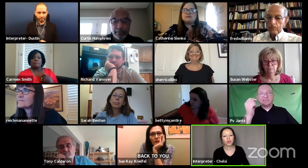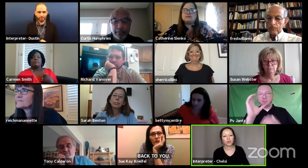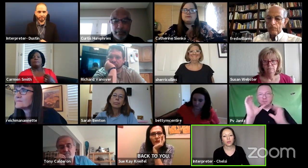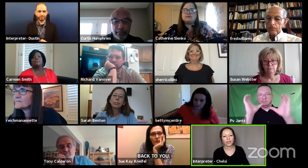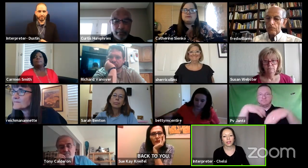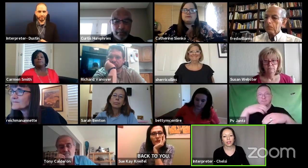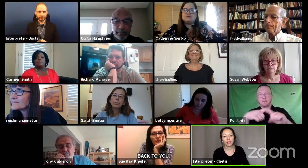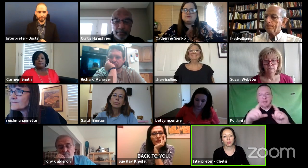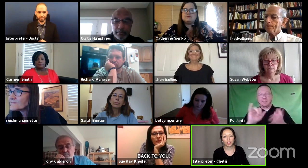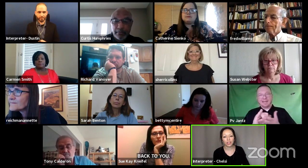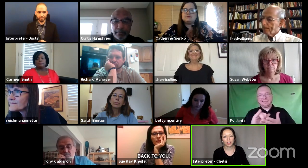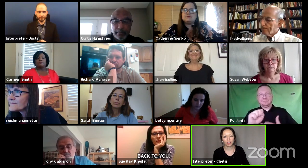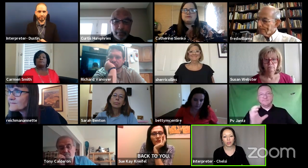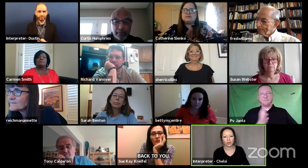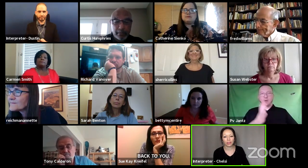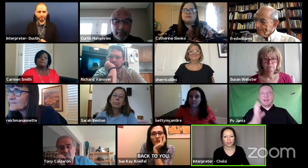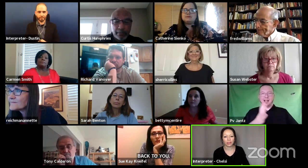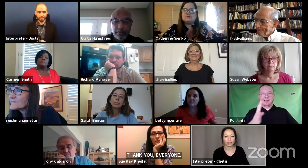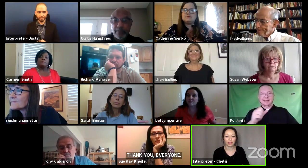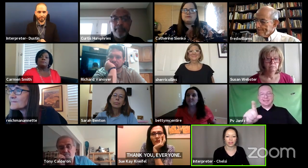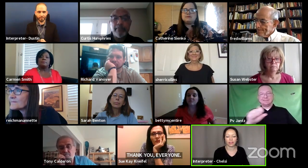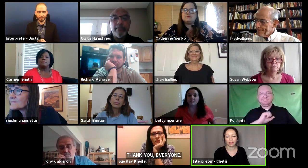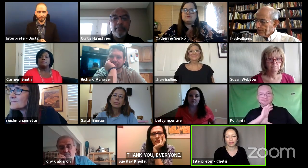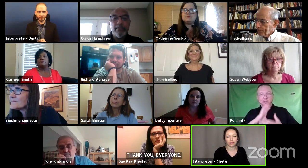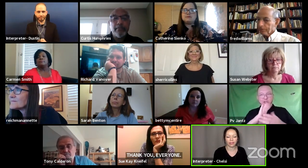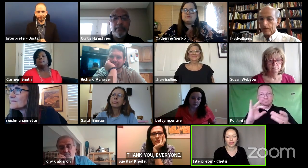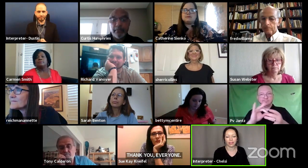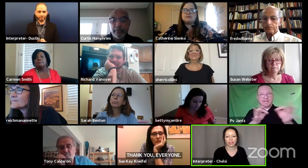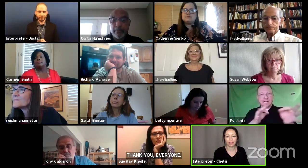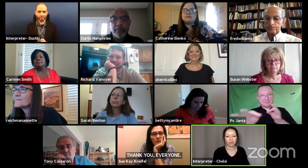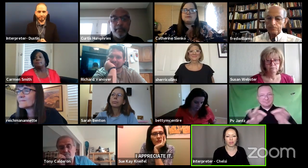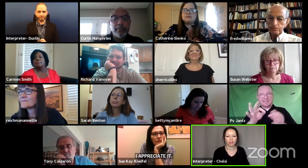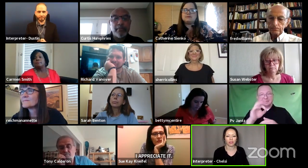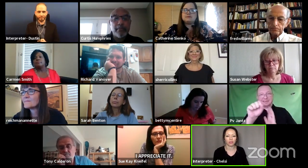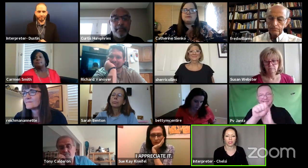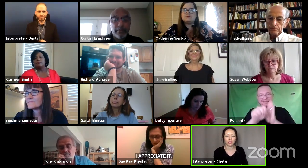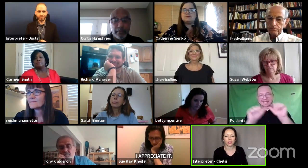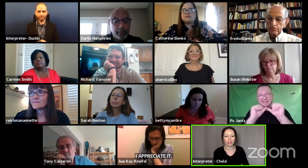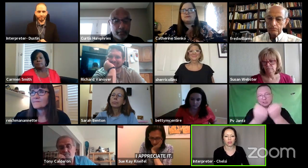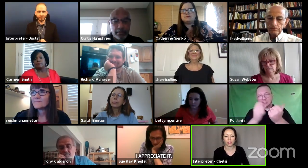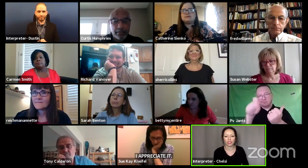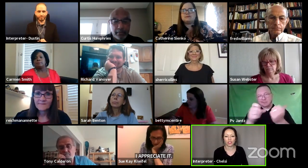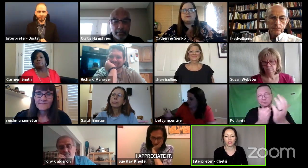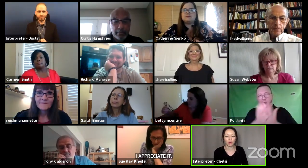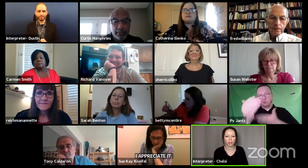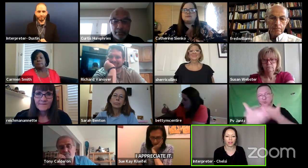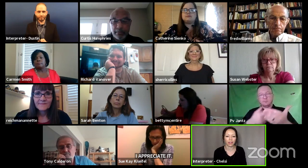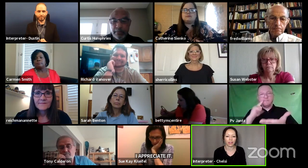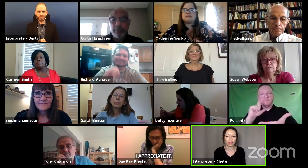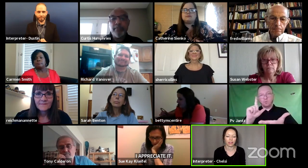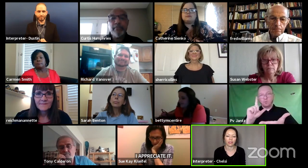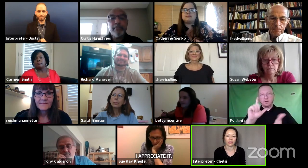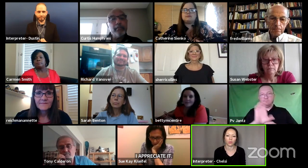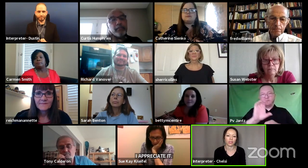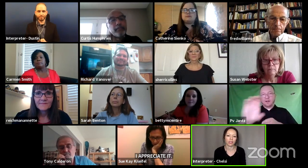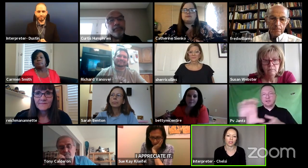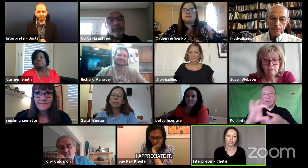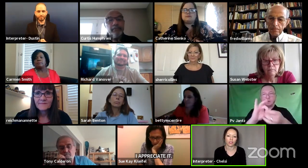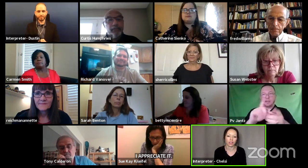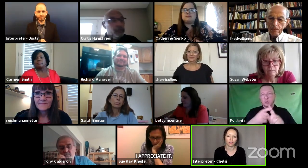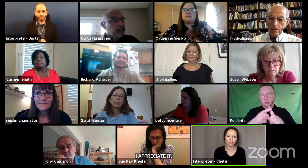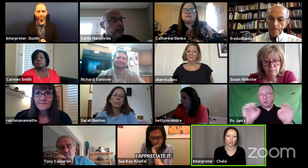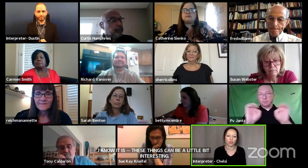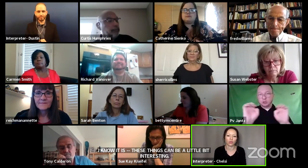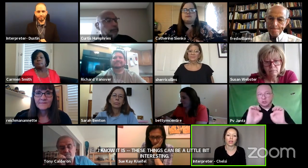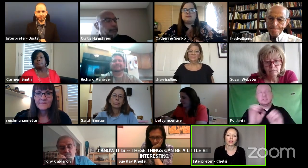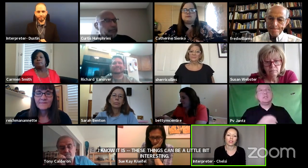Thank you, everyone. I appreciate it. I know it is, these things can be a little bit interesting, but it's just formalities and what state